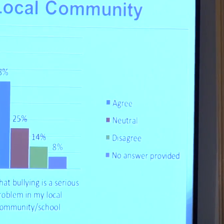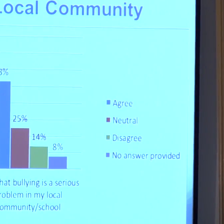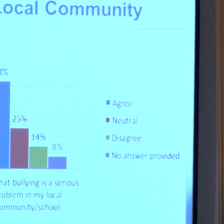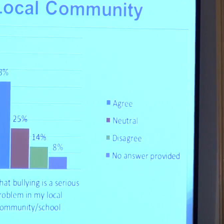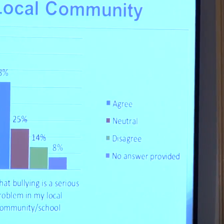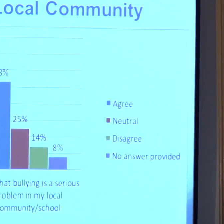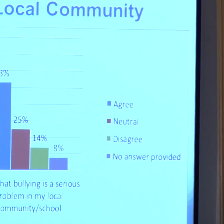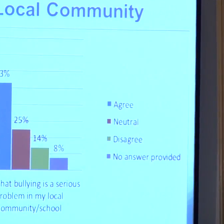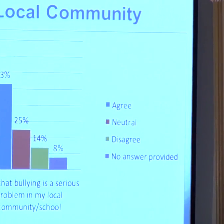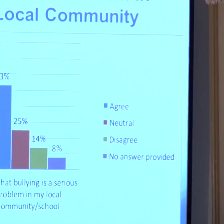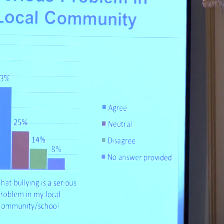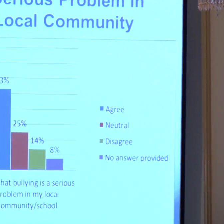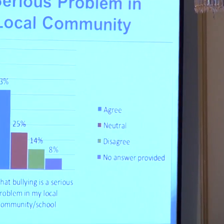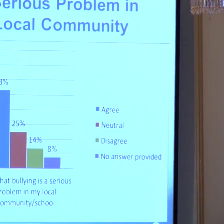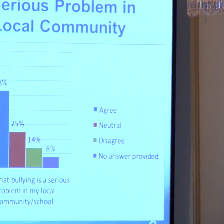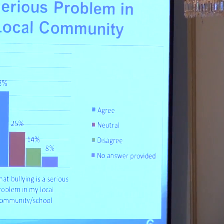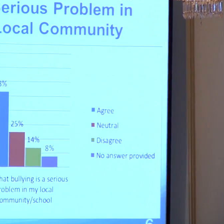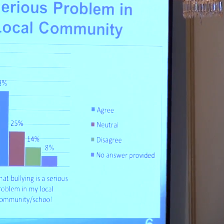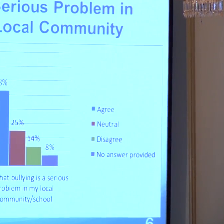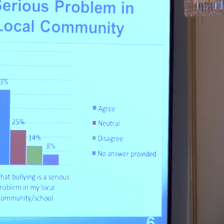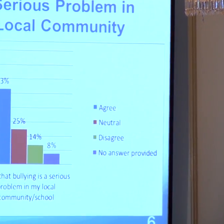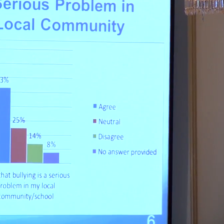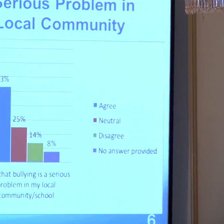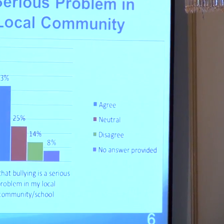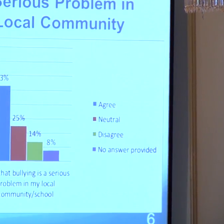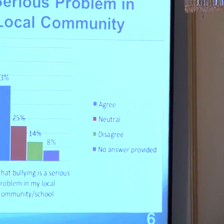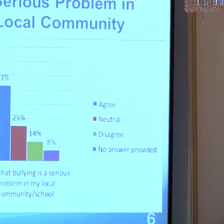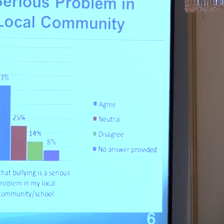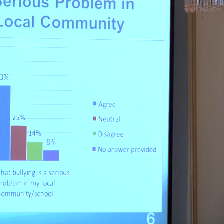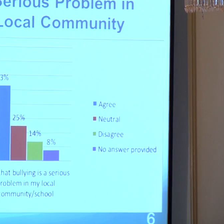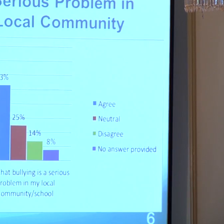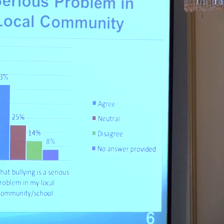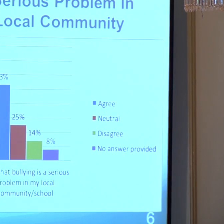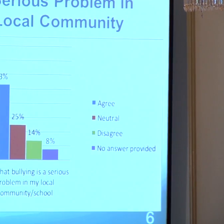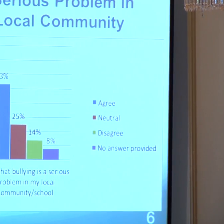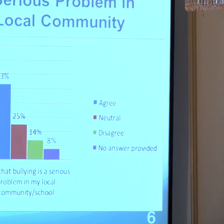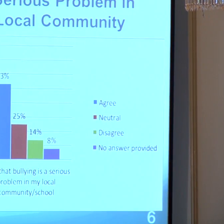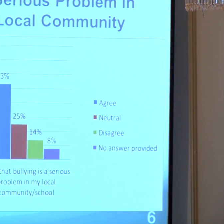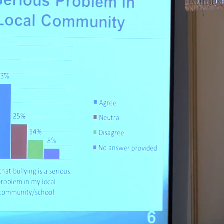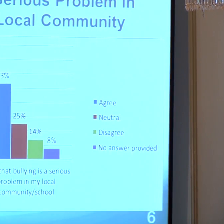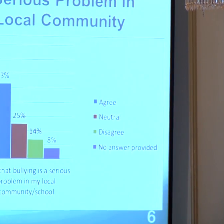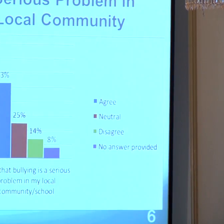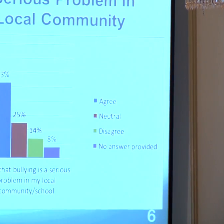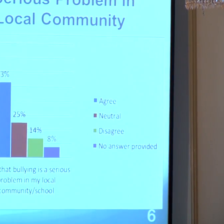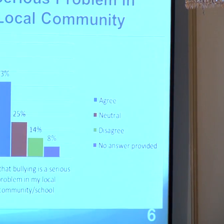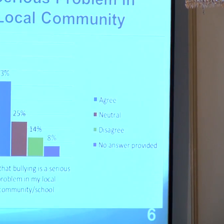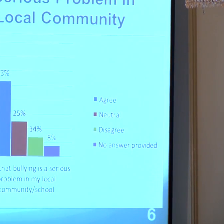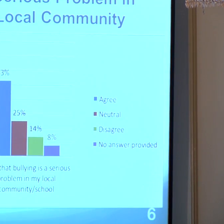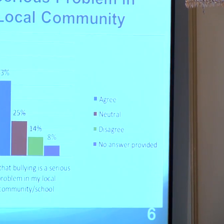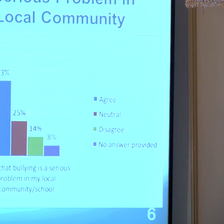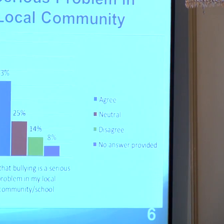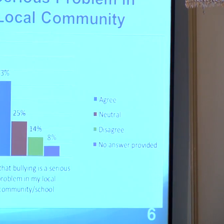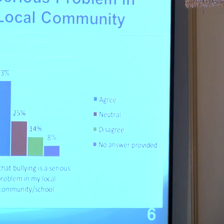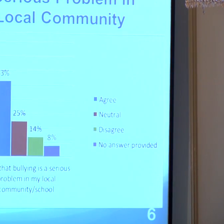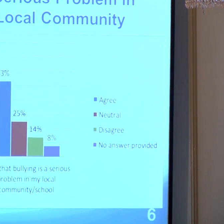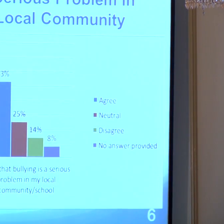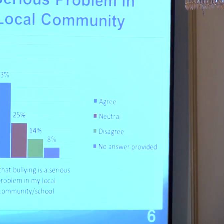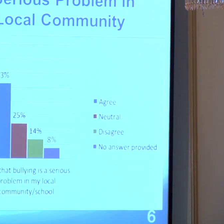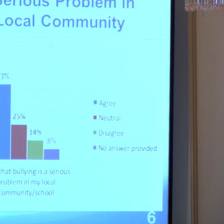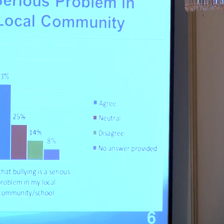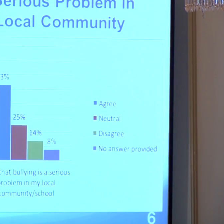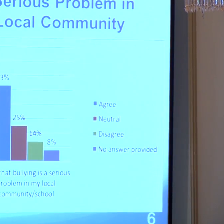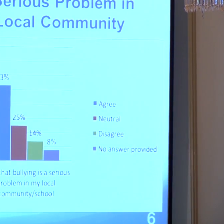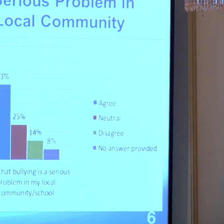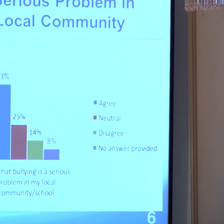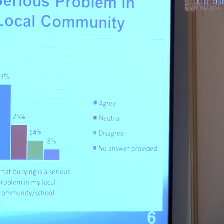us. You know, not as much us anyway. Not, yeah, sure, those other people have a problem, but it's not too bad here. I don't know what the real answer in